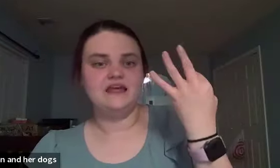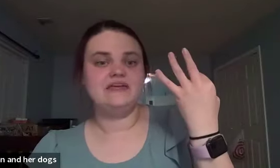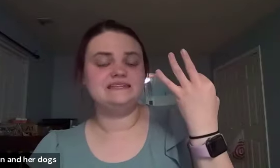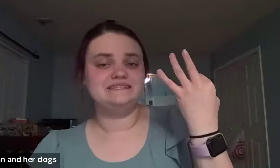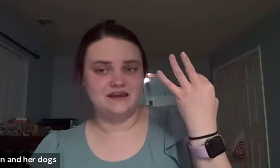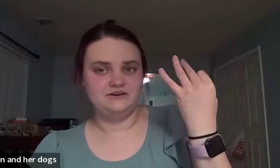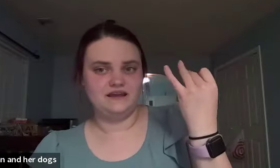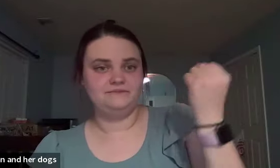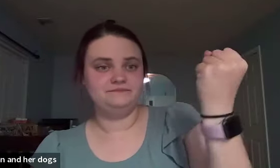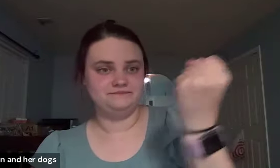and then Saturday.